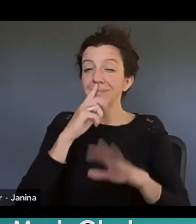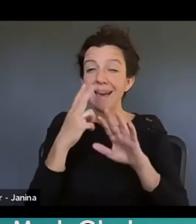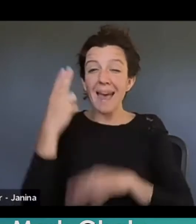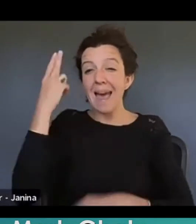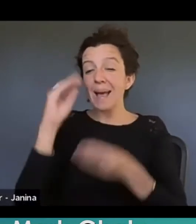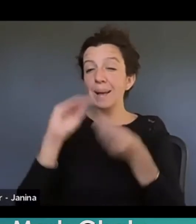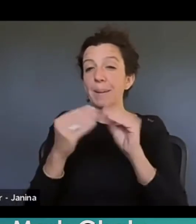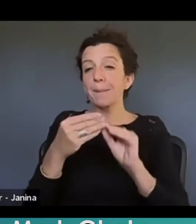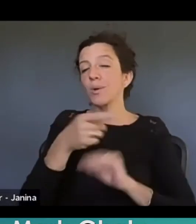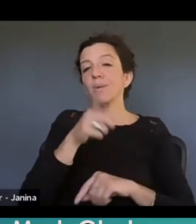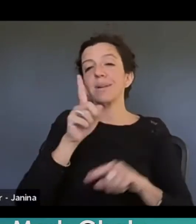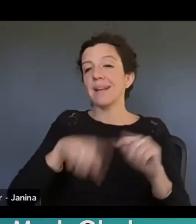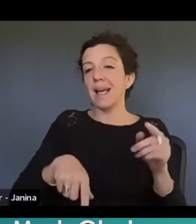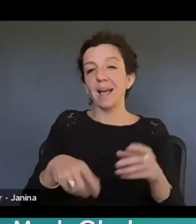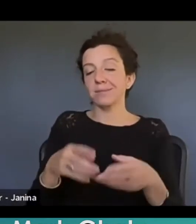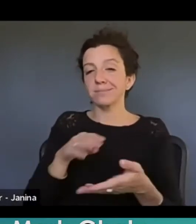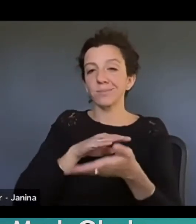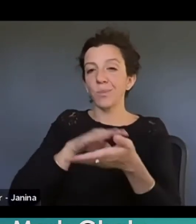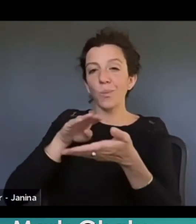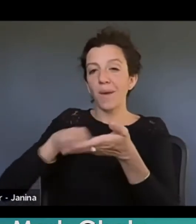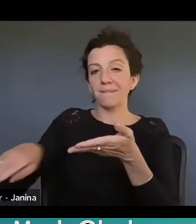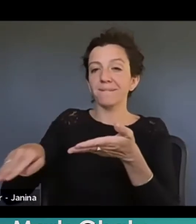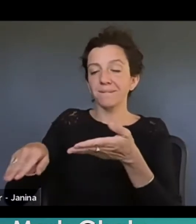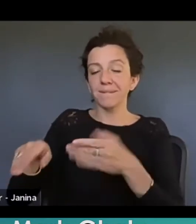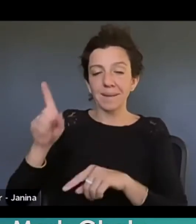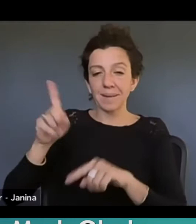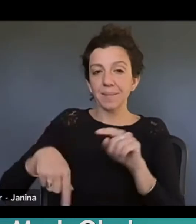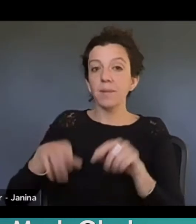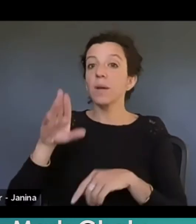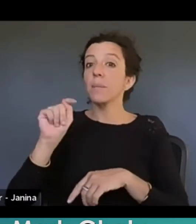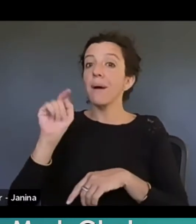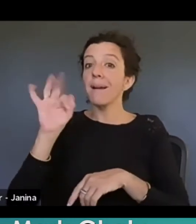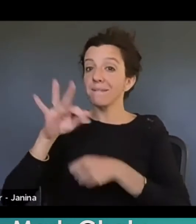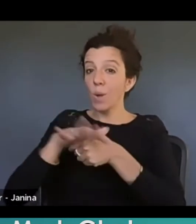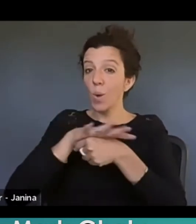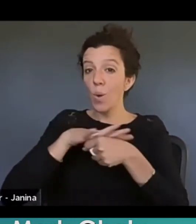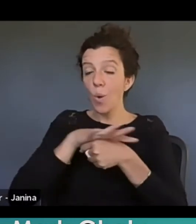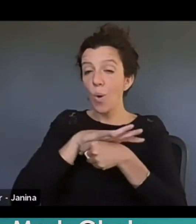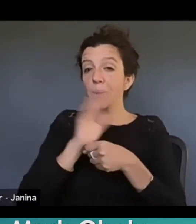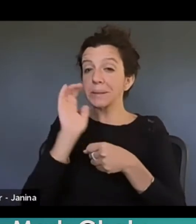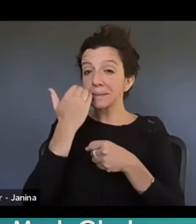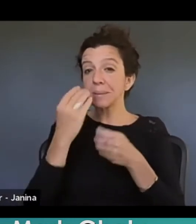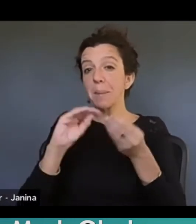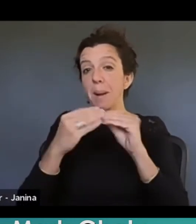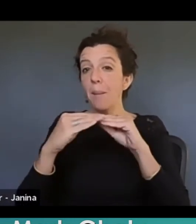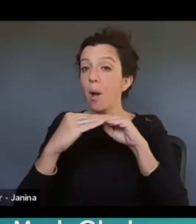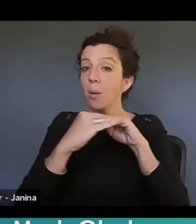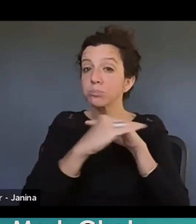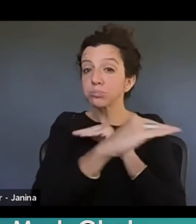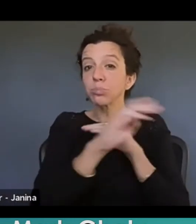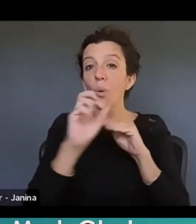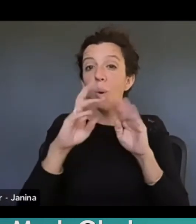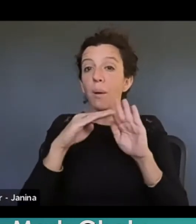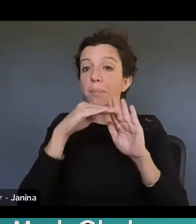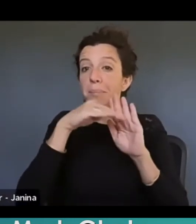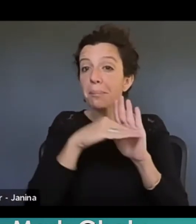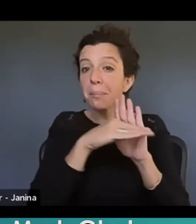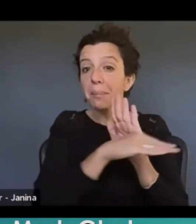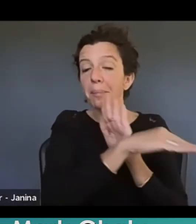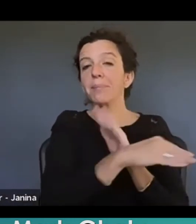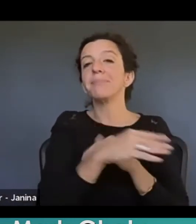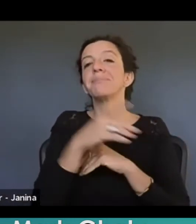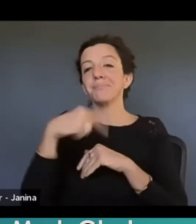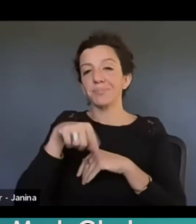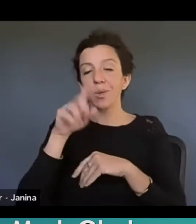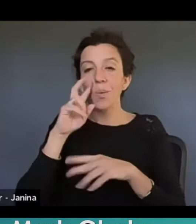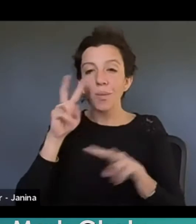waiver. But again, if the local trends look good to the local health officer, they'll also be taking into account what are the local community resources,